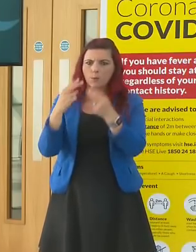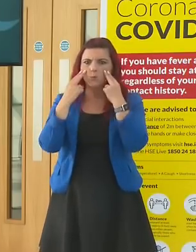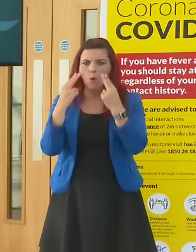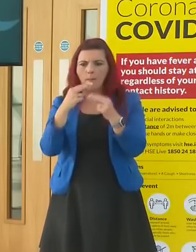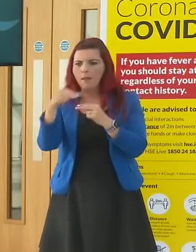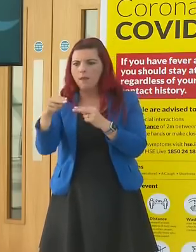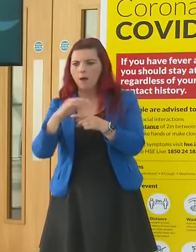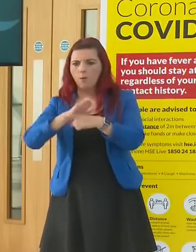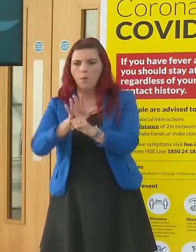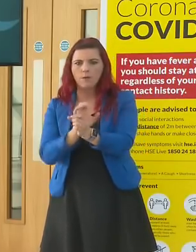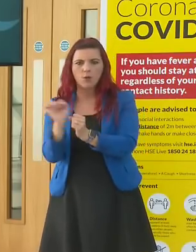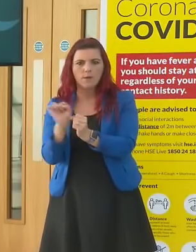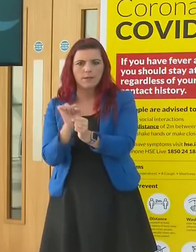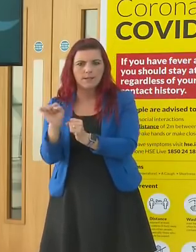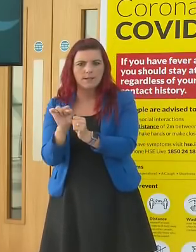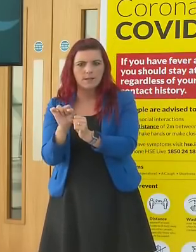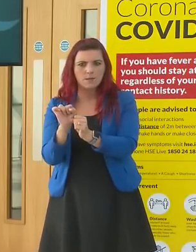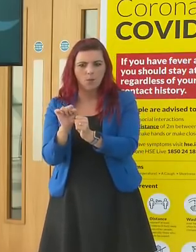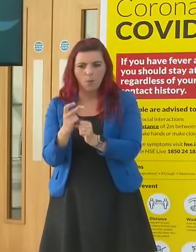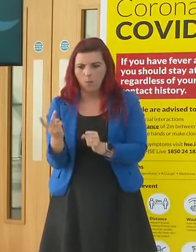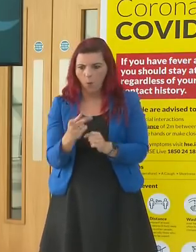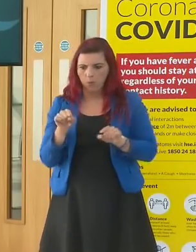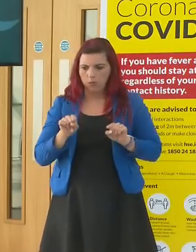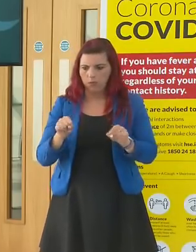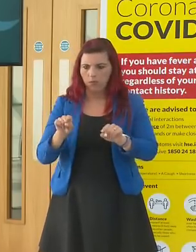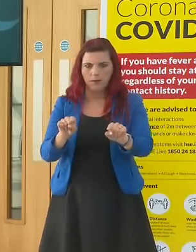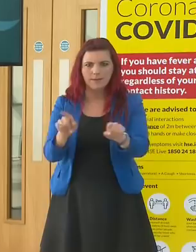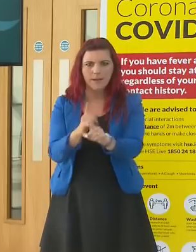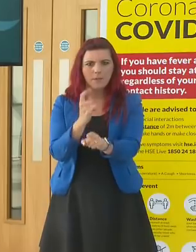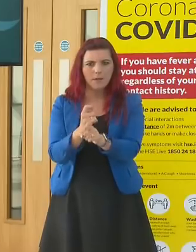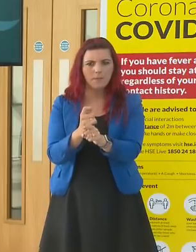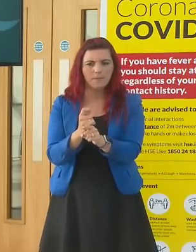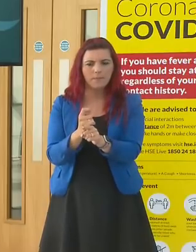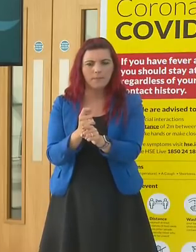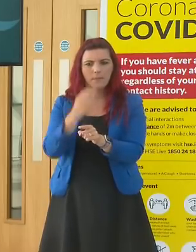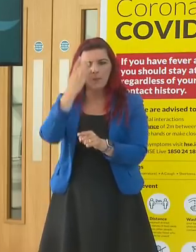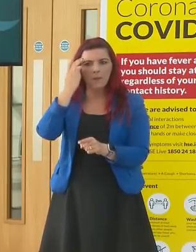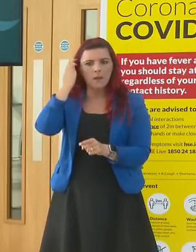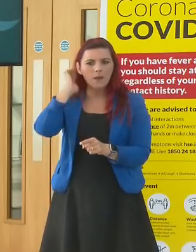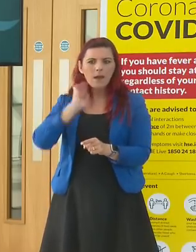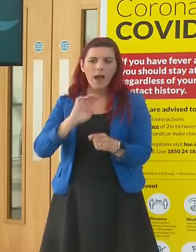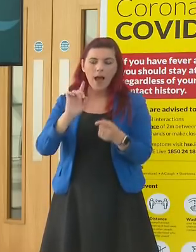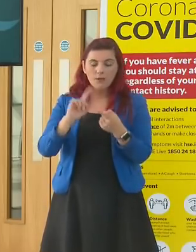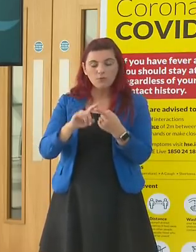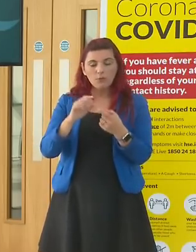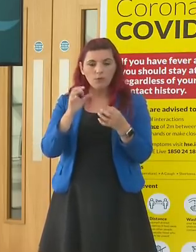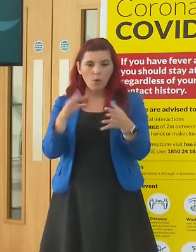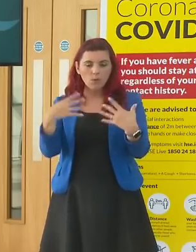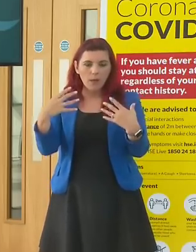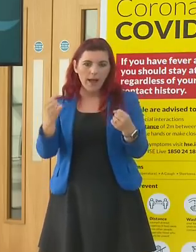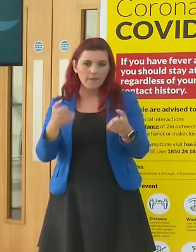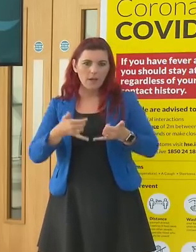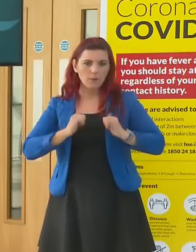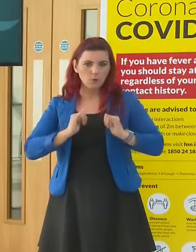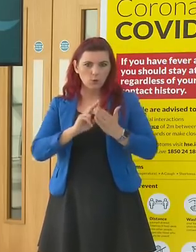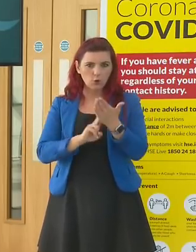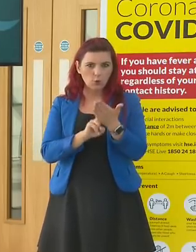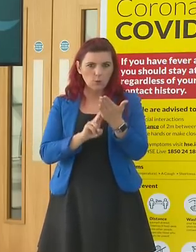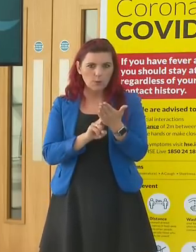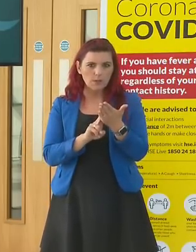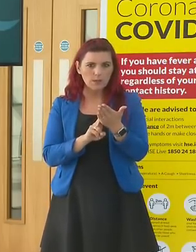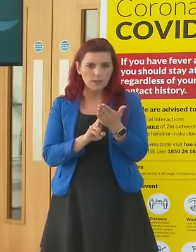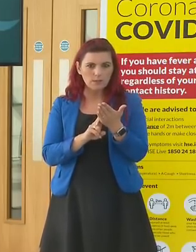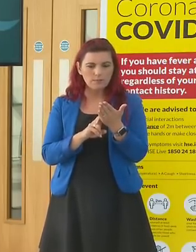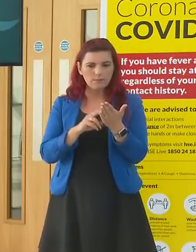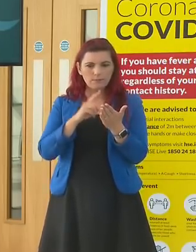services. It does also reflect that we have gone beyond in the public system our WHO guidance